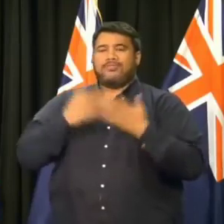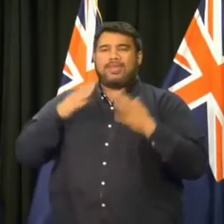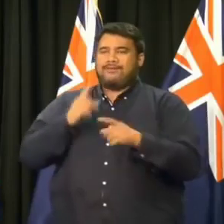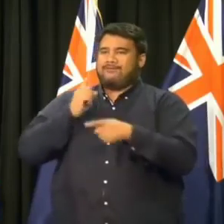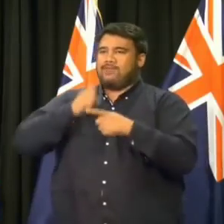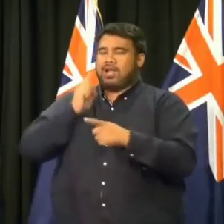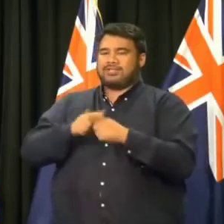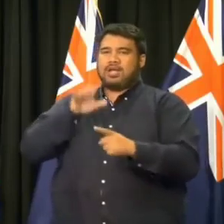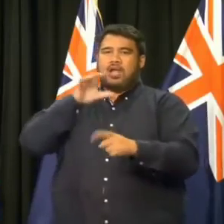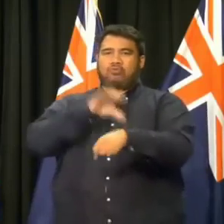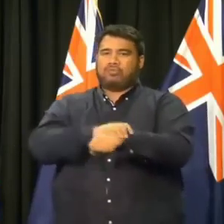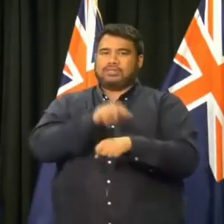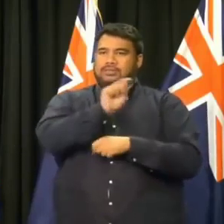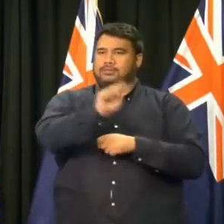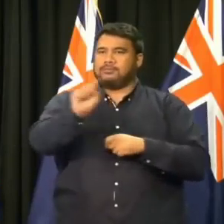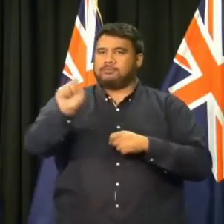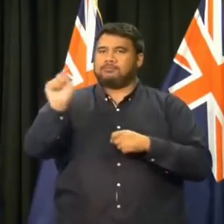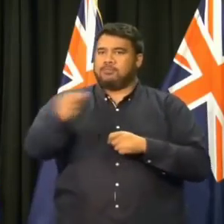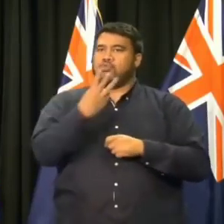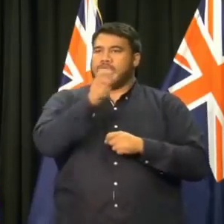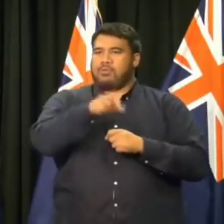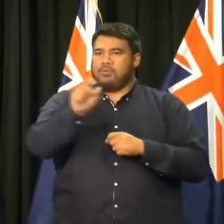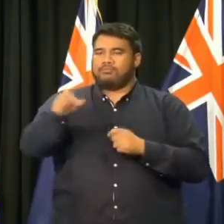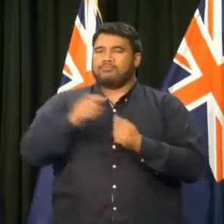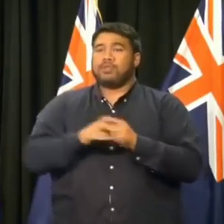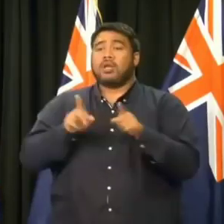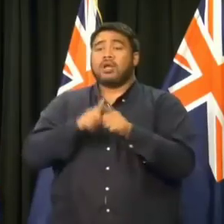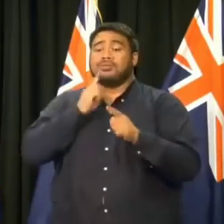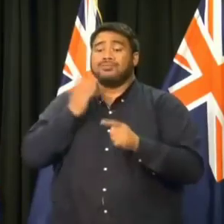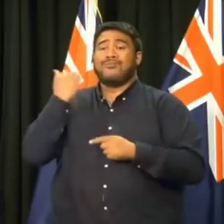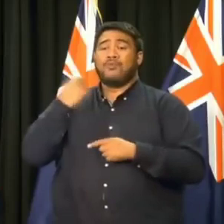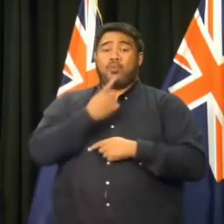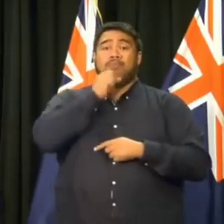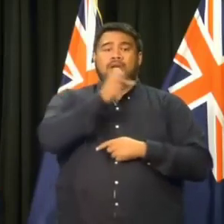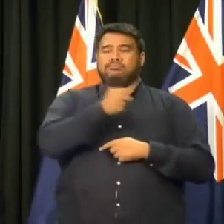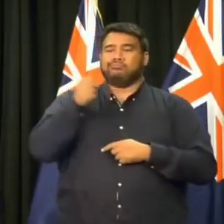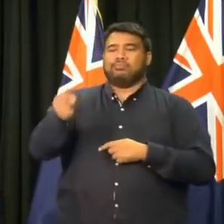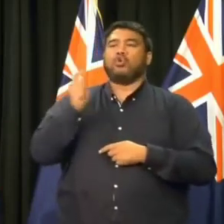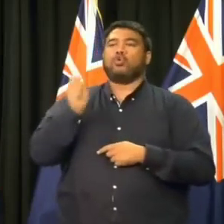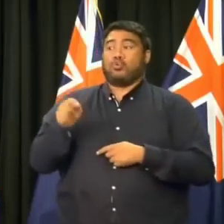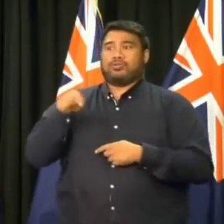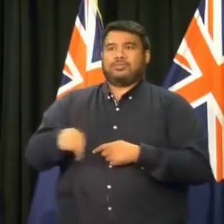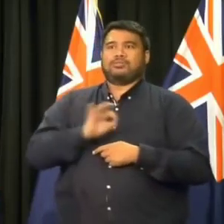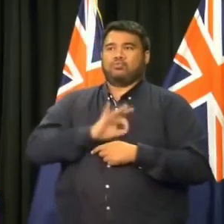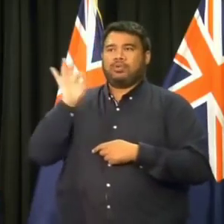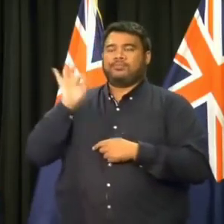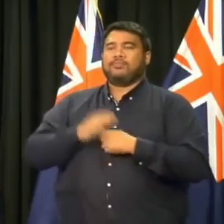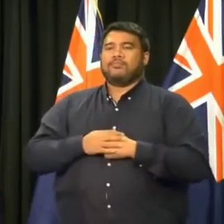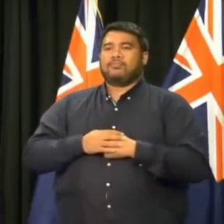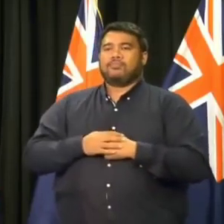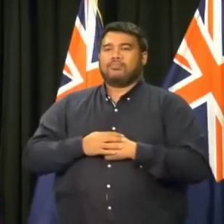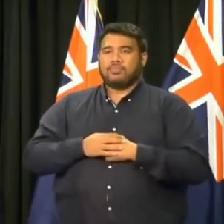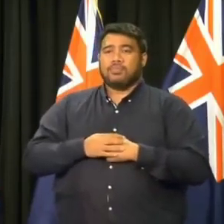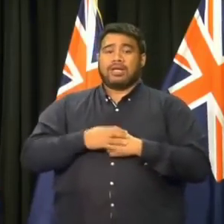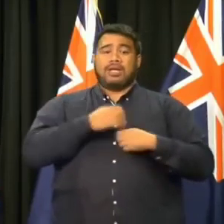swiftly. And as I've said, a man will appear in court this morning. Defence specialists quickly moved to assist police